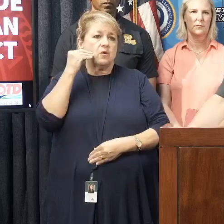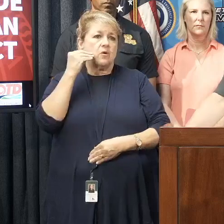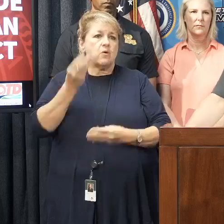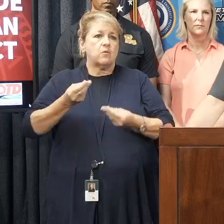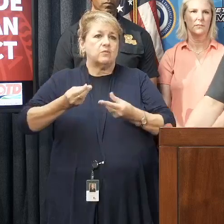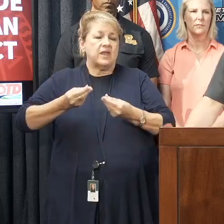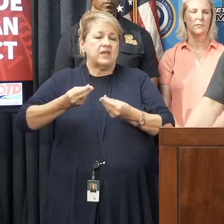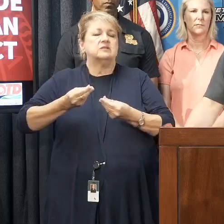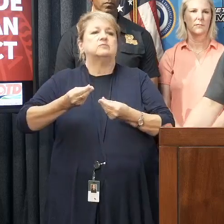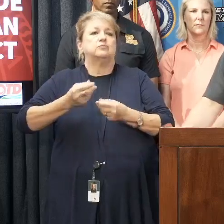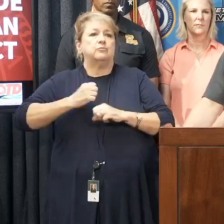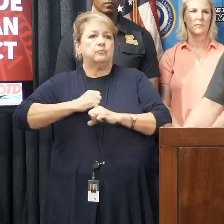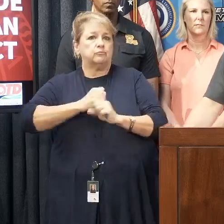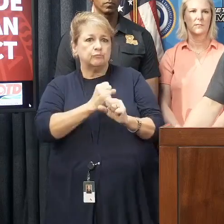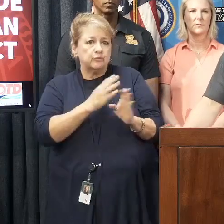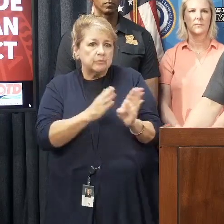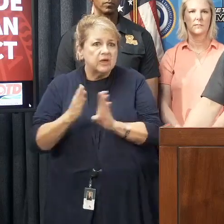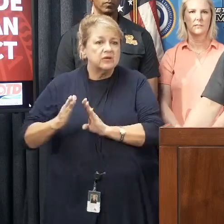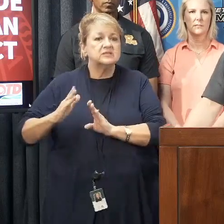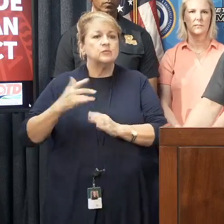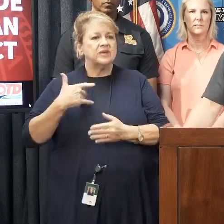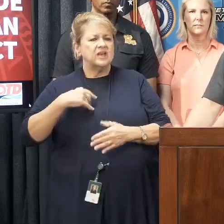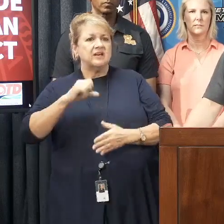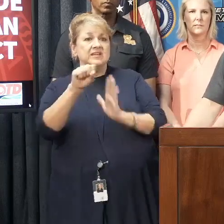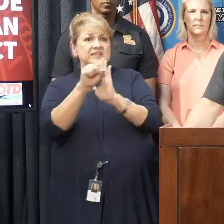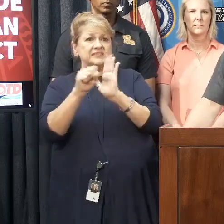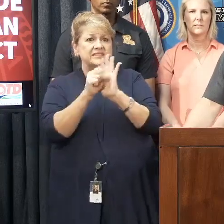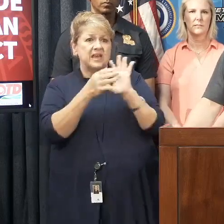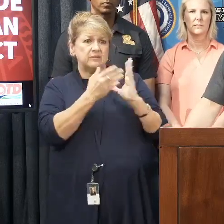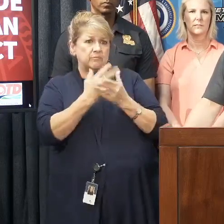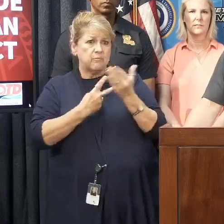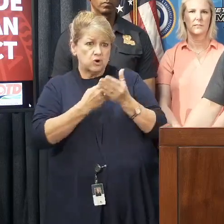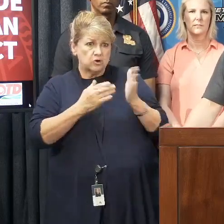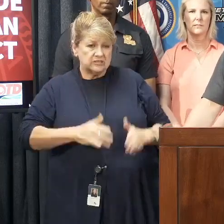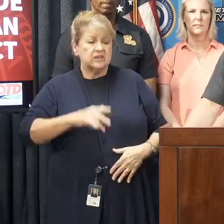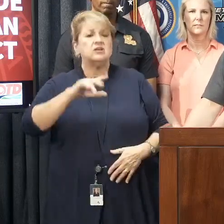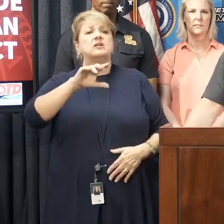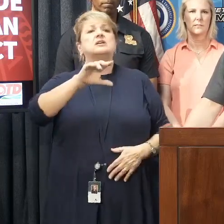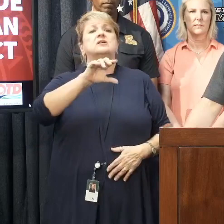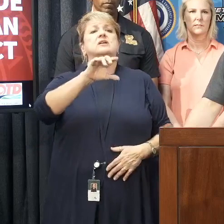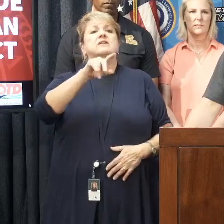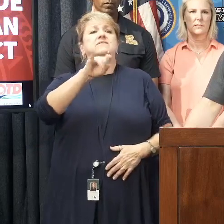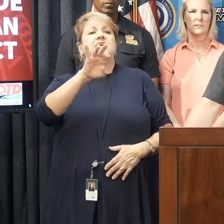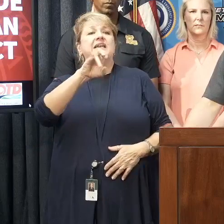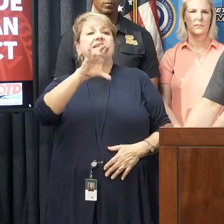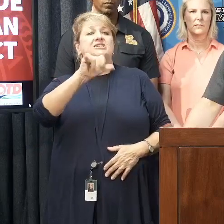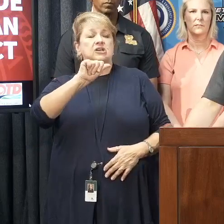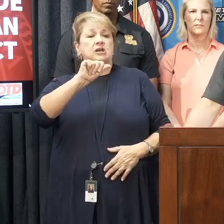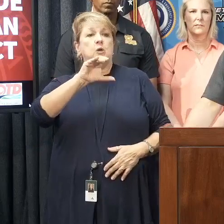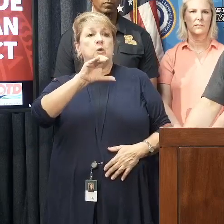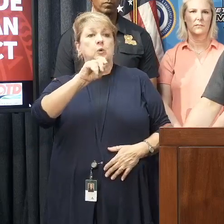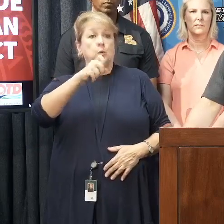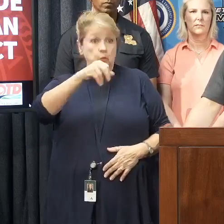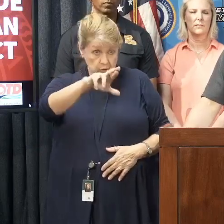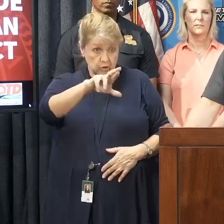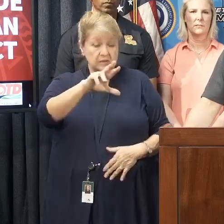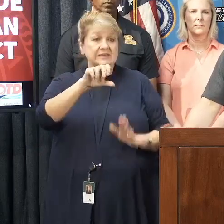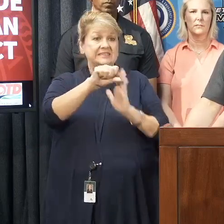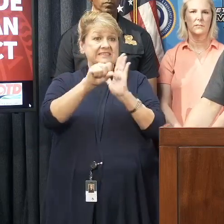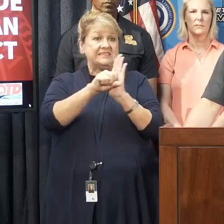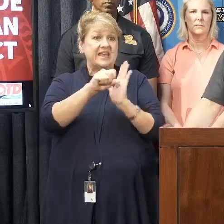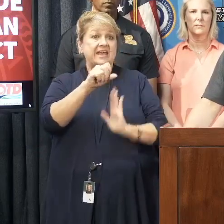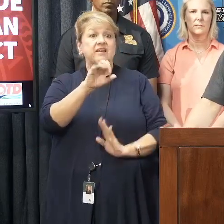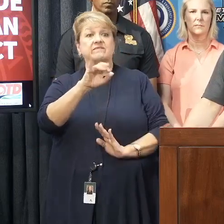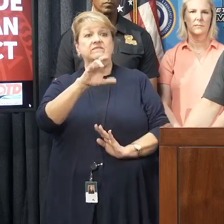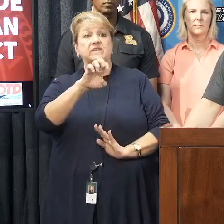today by a number of our state partners: Felicia Cooper from the State Fire Marshal's Office, Ebony Brasher from the